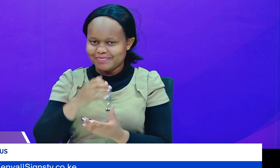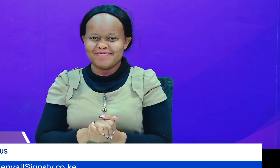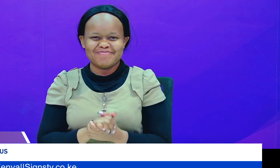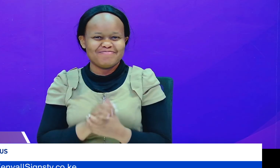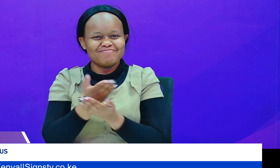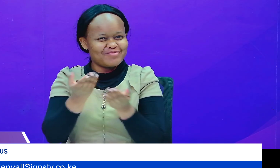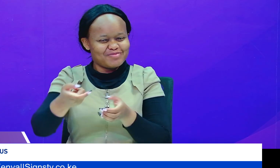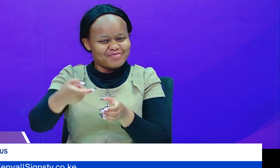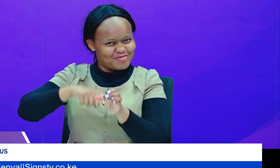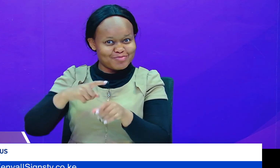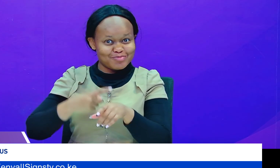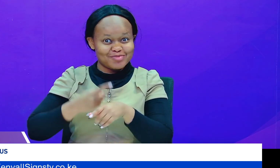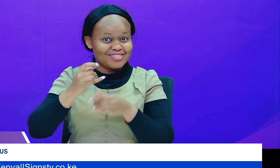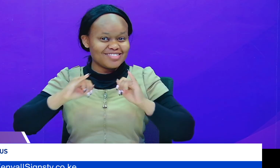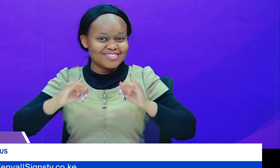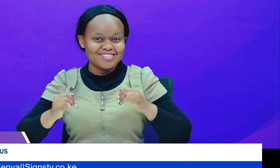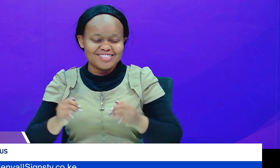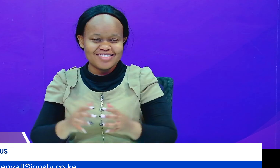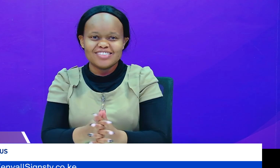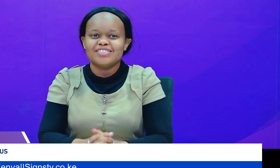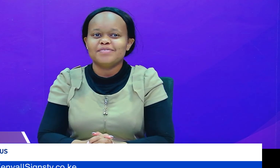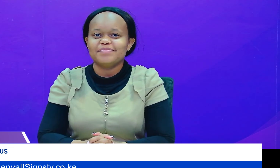Irene Chebiwot. Let's focus on our news.